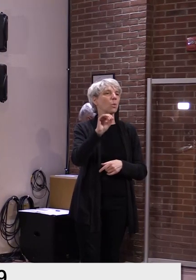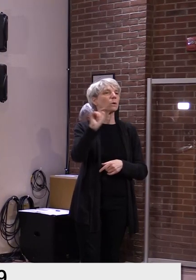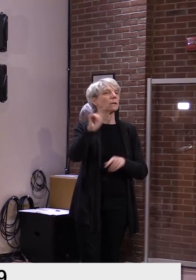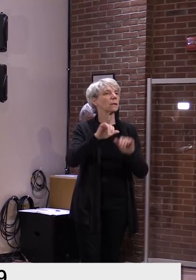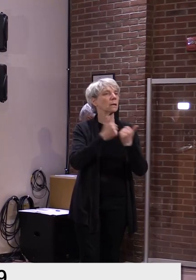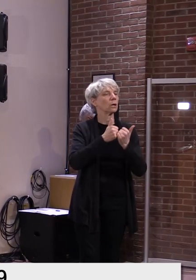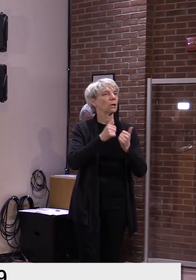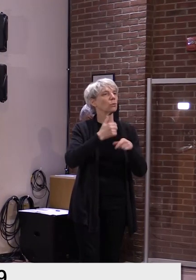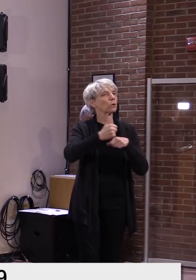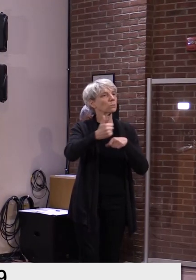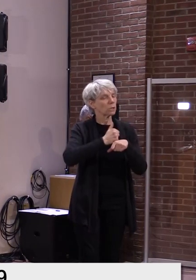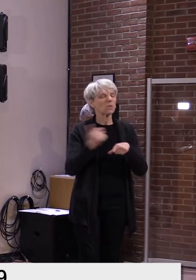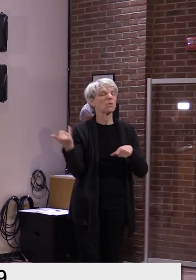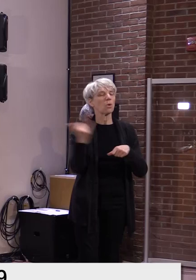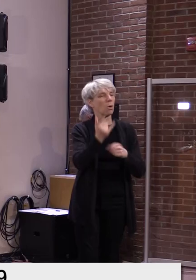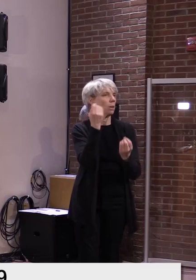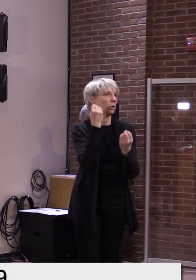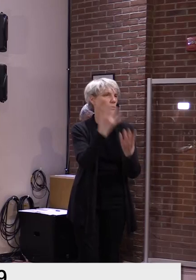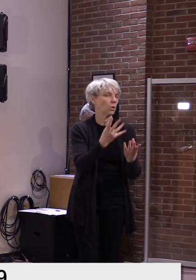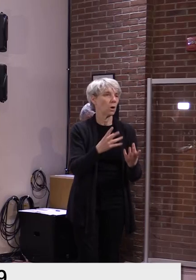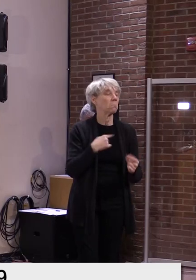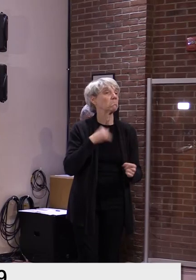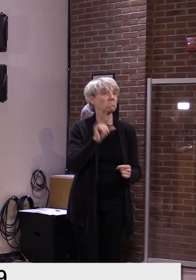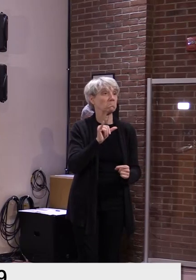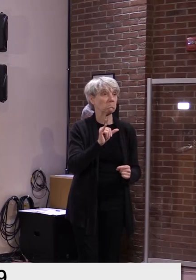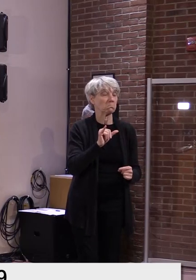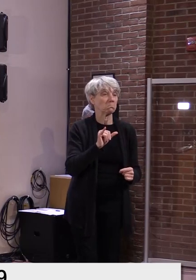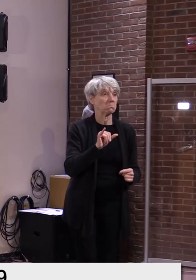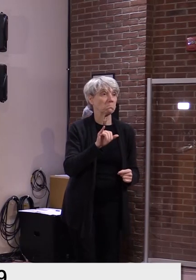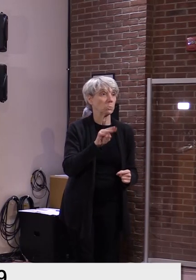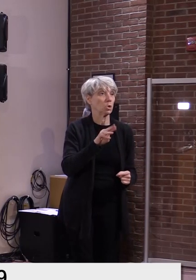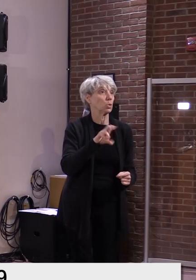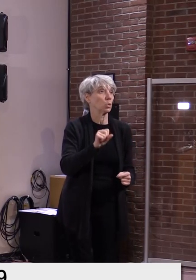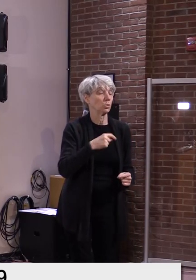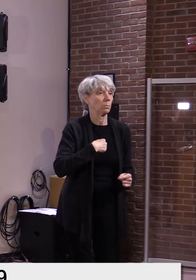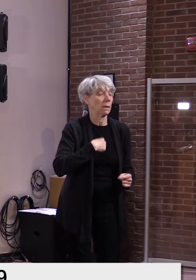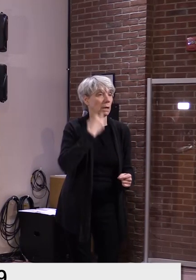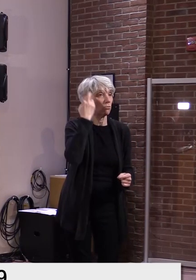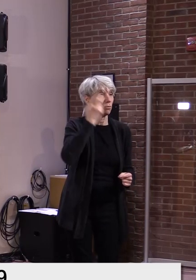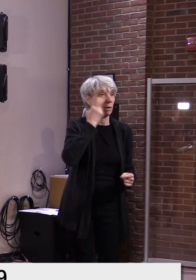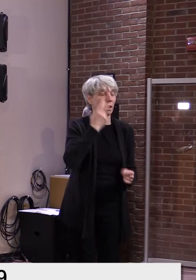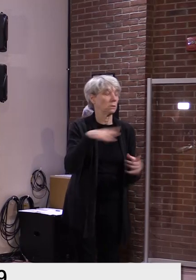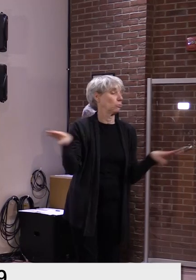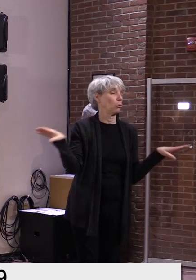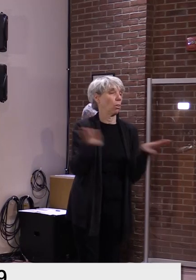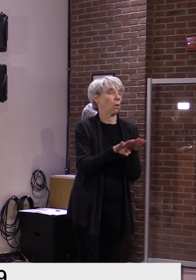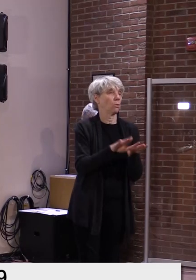with you and maybe give you that information. But I wasn't aware that it was completely closed down.